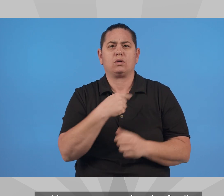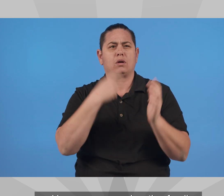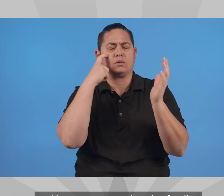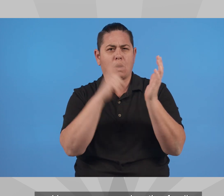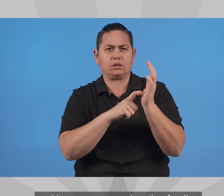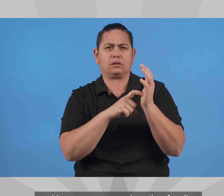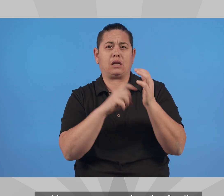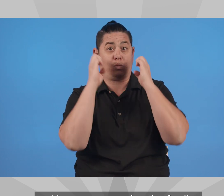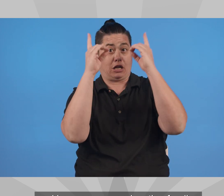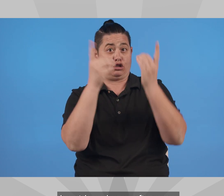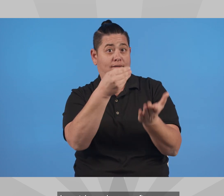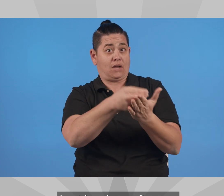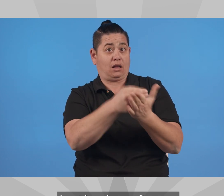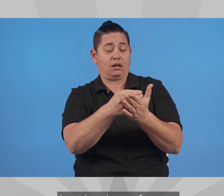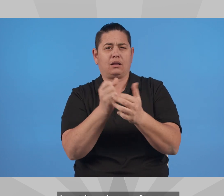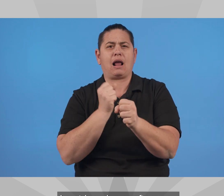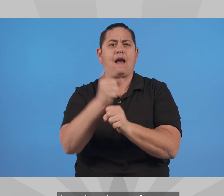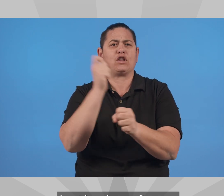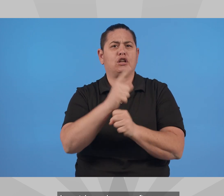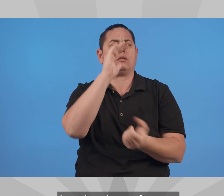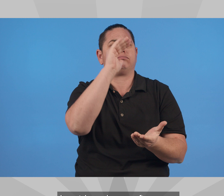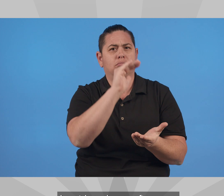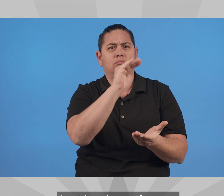our education funding be stripped year after year.